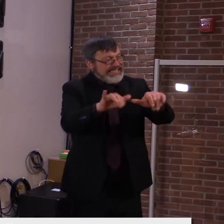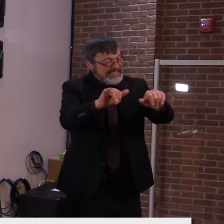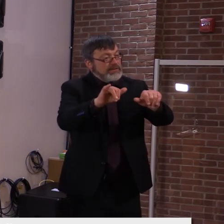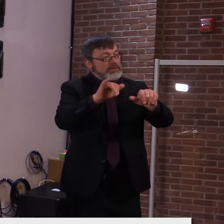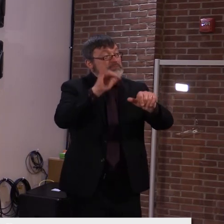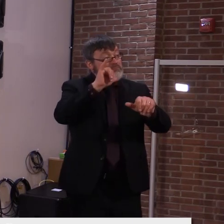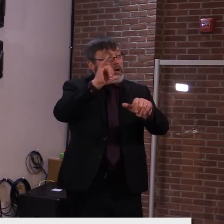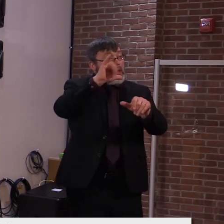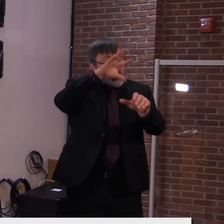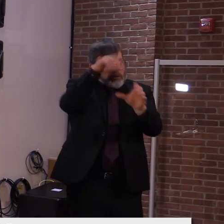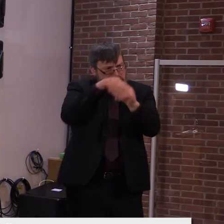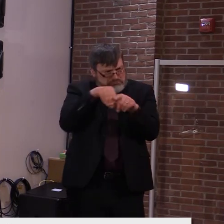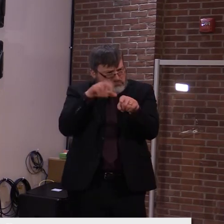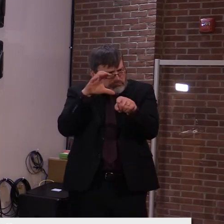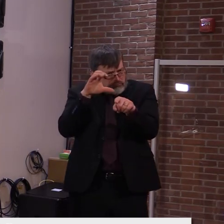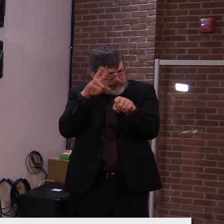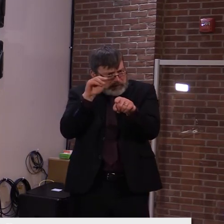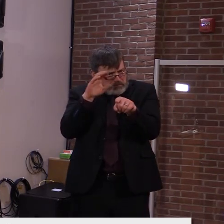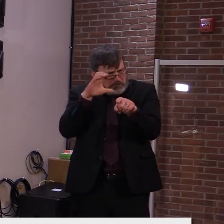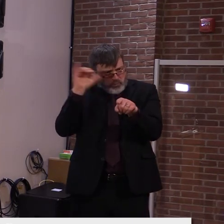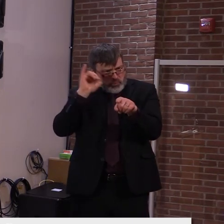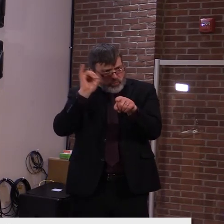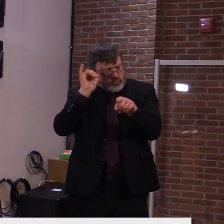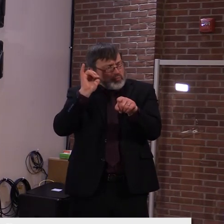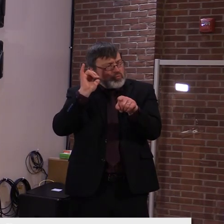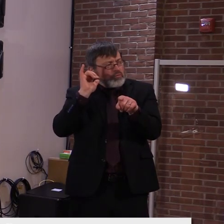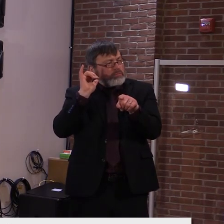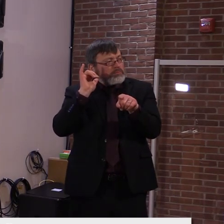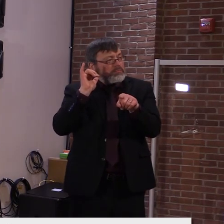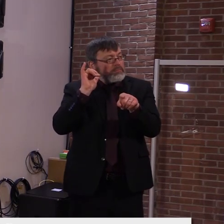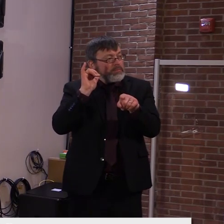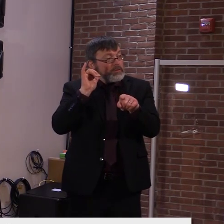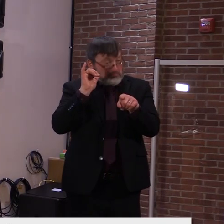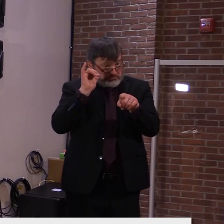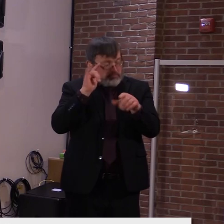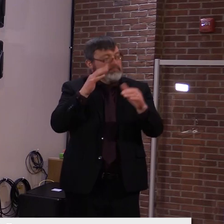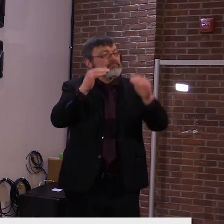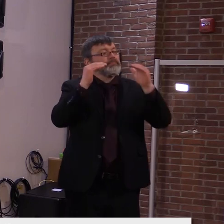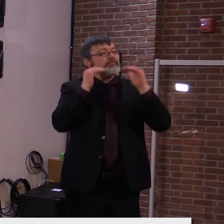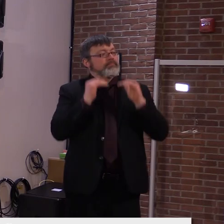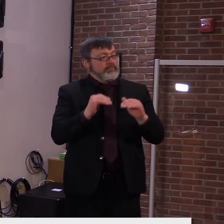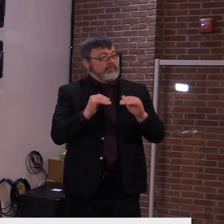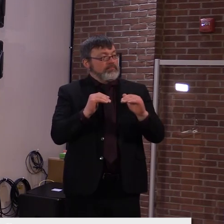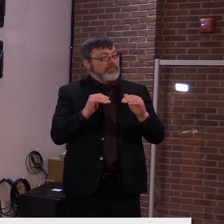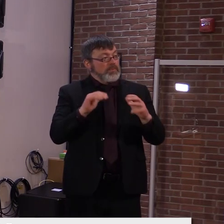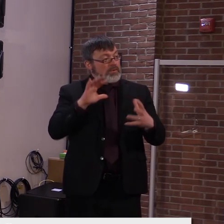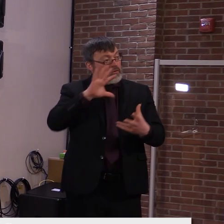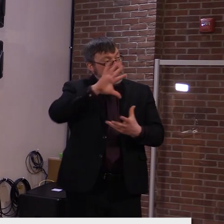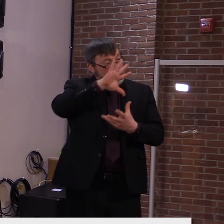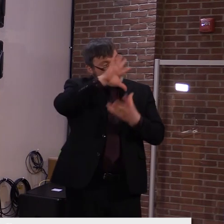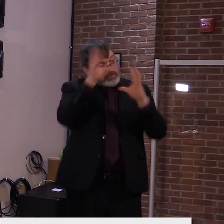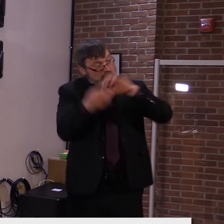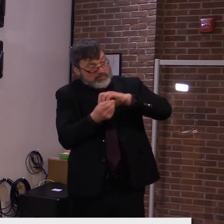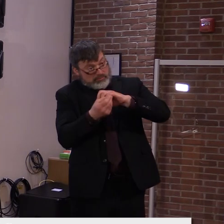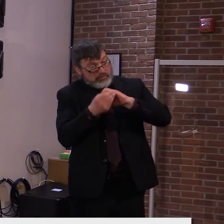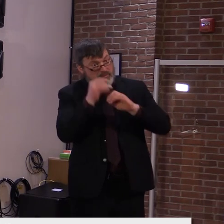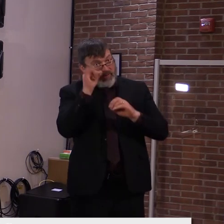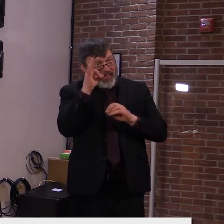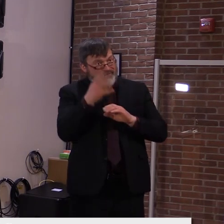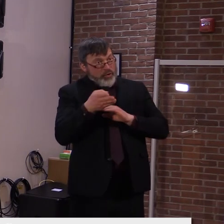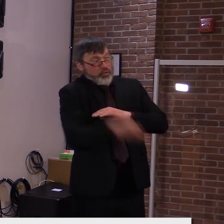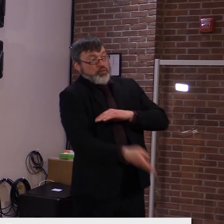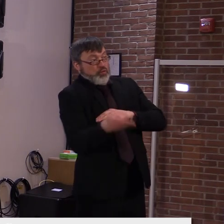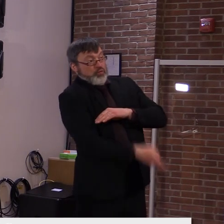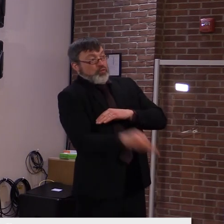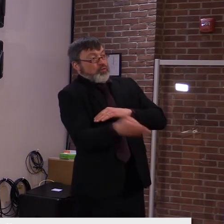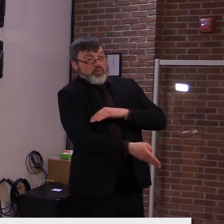an incredible job. Secondly, if you look at the total dosage wasted here in the state, it's minimal. It's a fraction